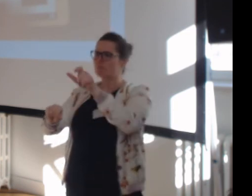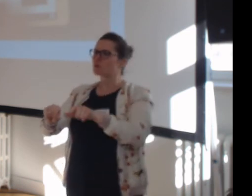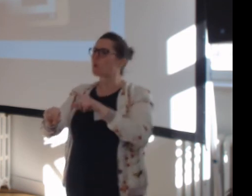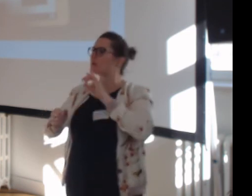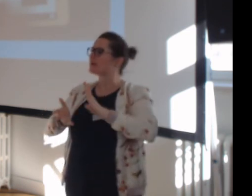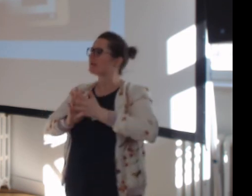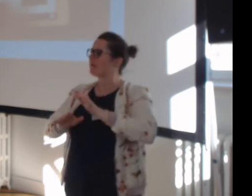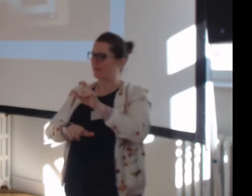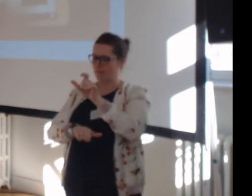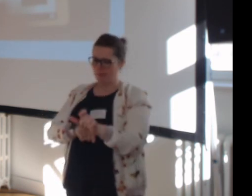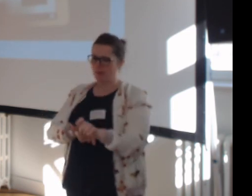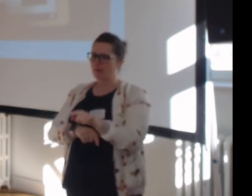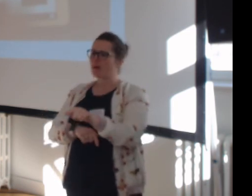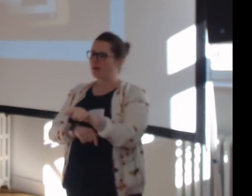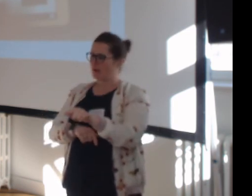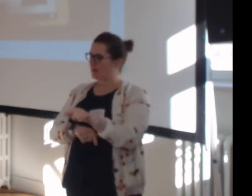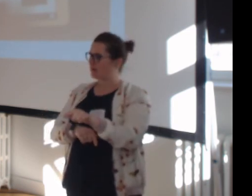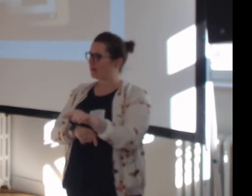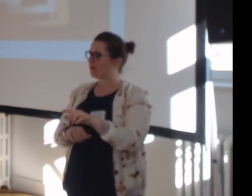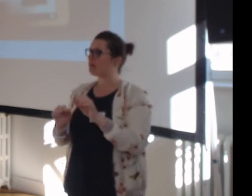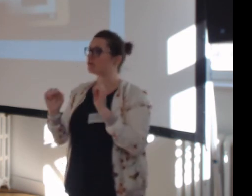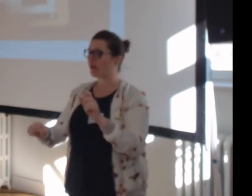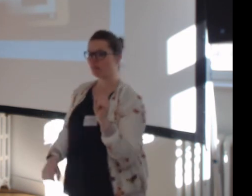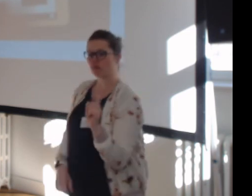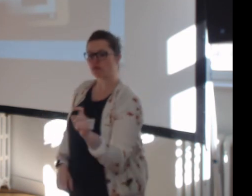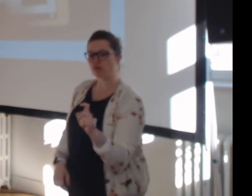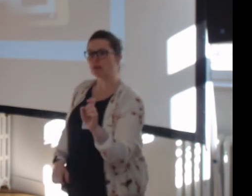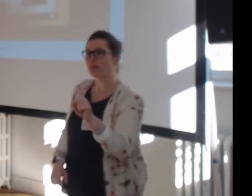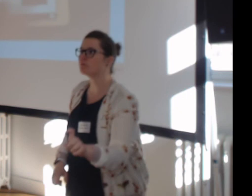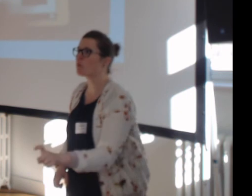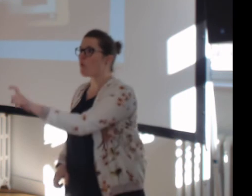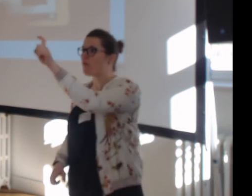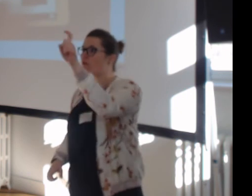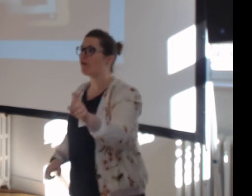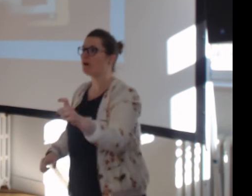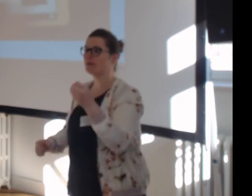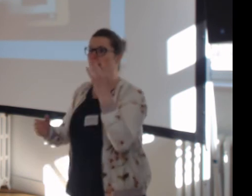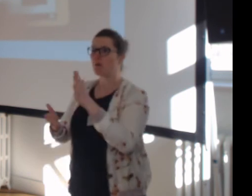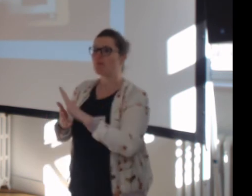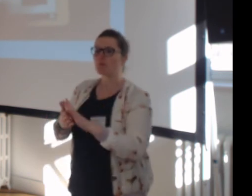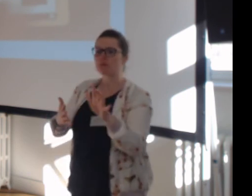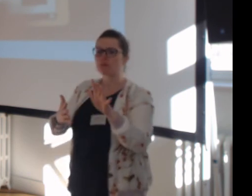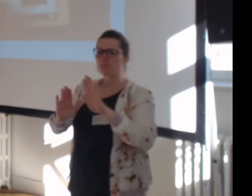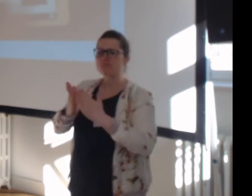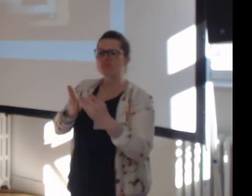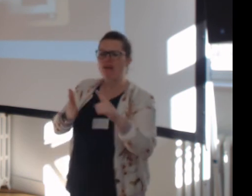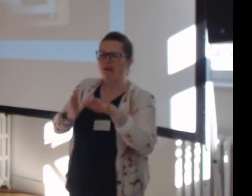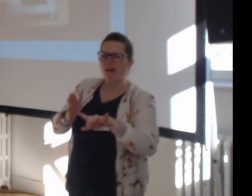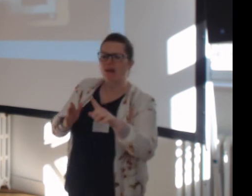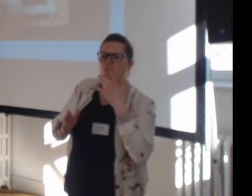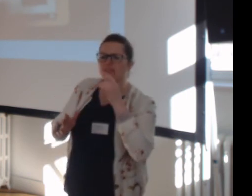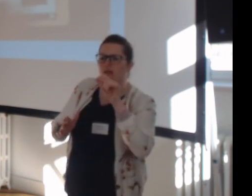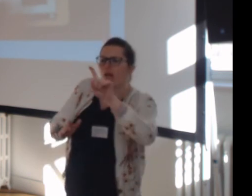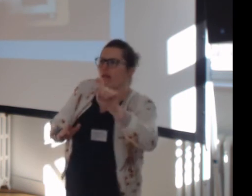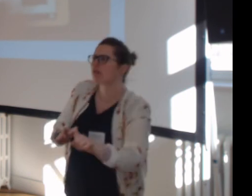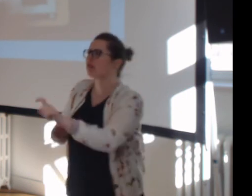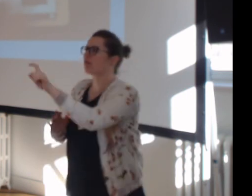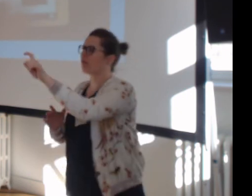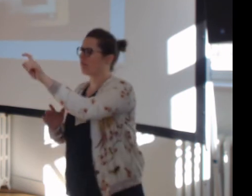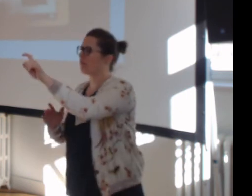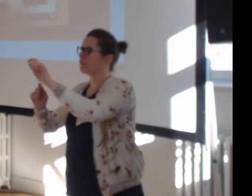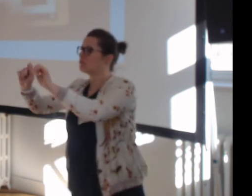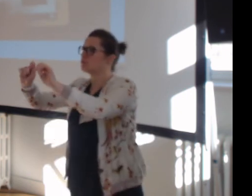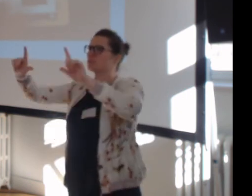who is doing the signing, you can just touch it with your finger and move it around. So if it's covering a piece of book you don't like, you can stretch it to make